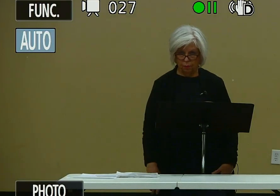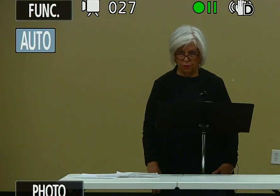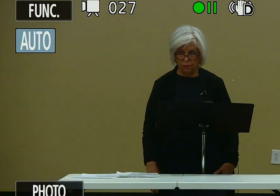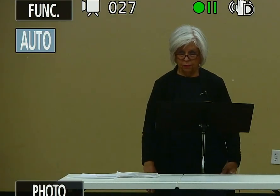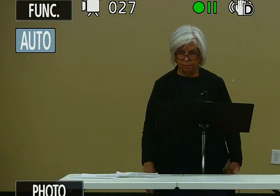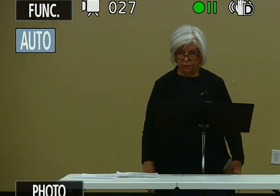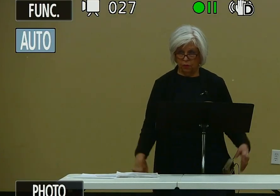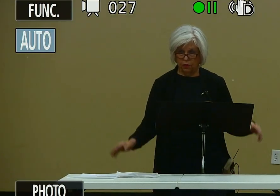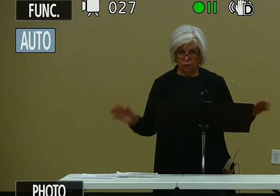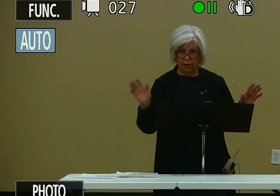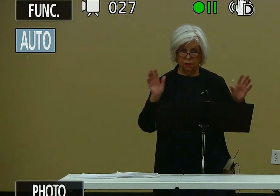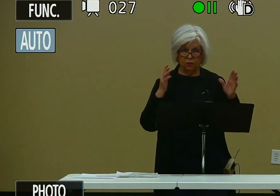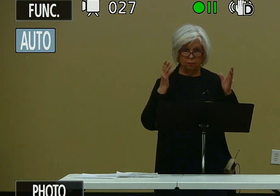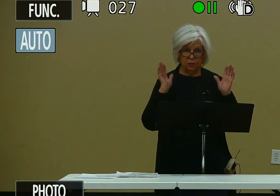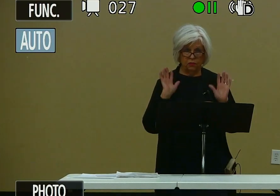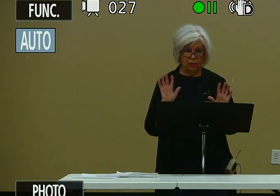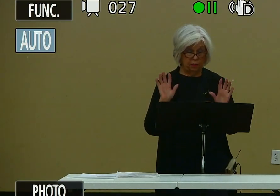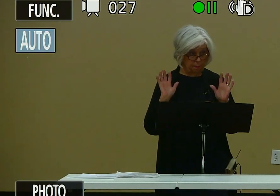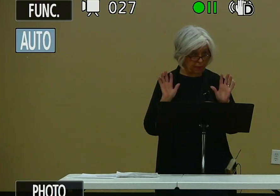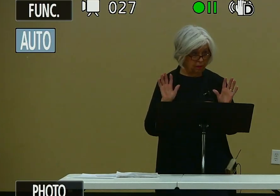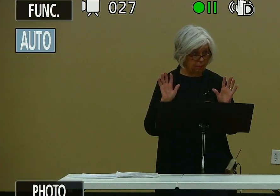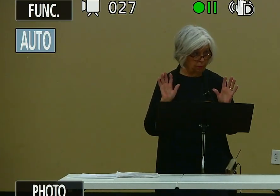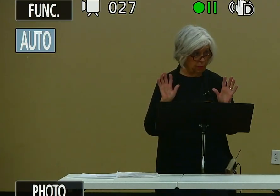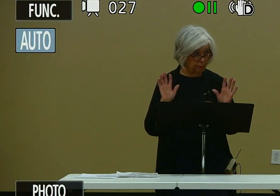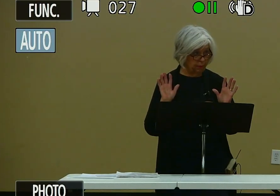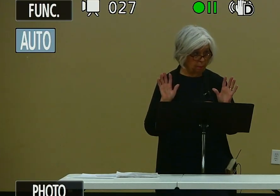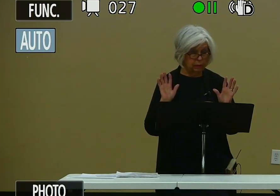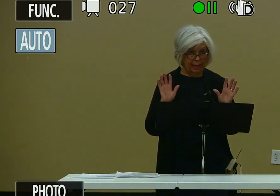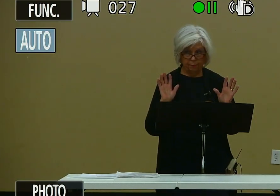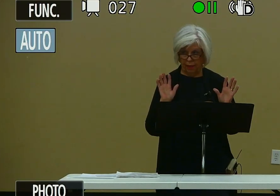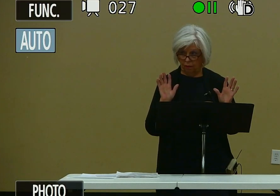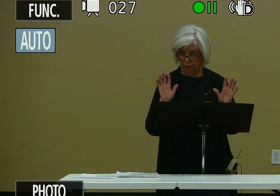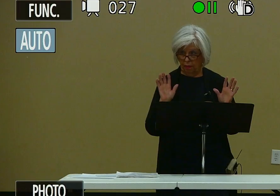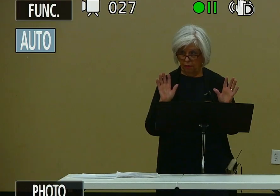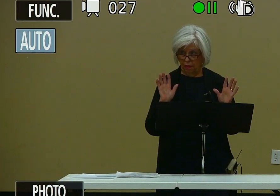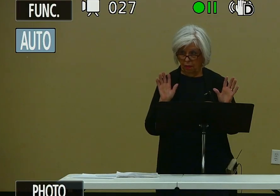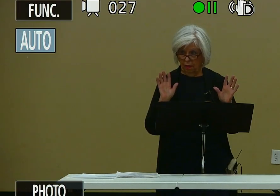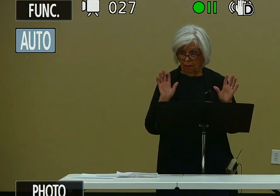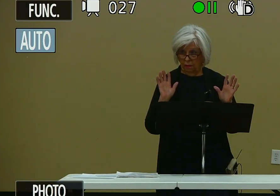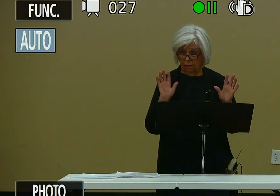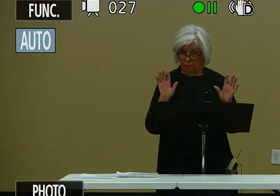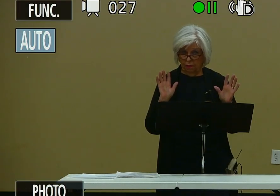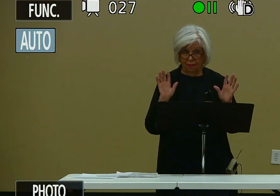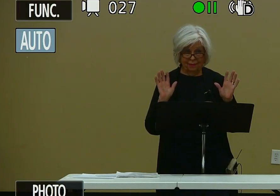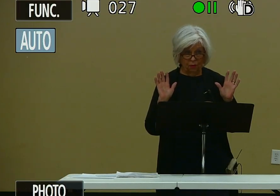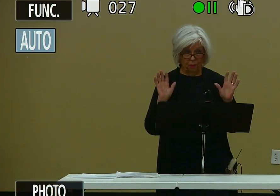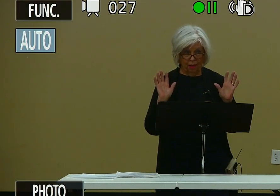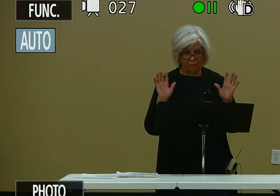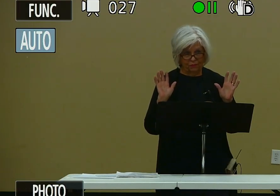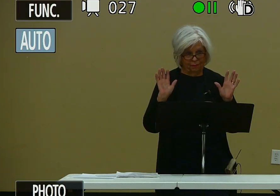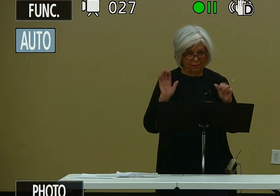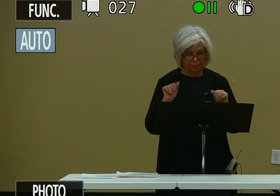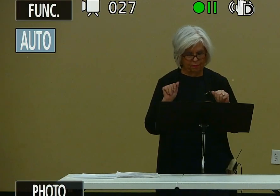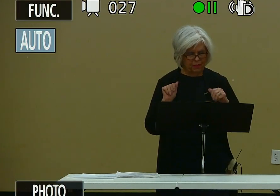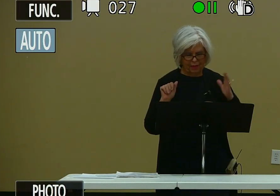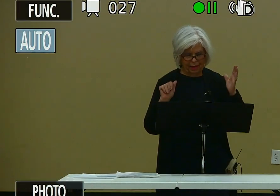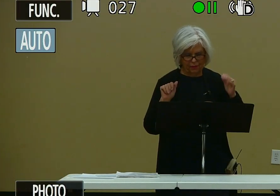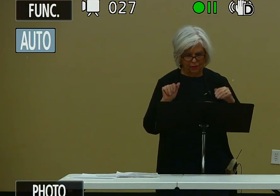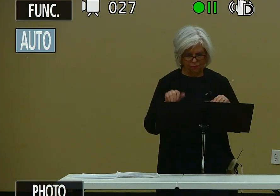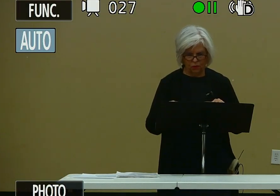interpreters so that your hands can be seen better, but with a black background. So I meant to add that the first week,